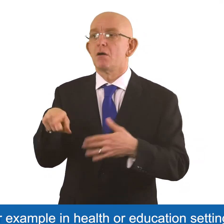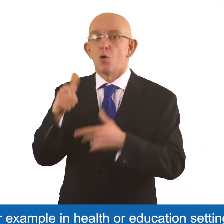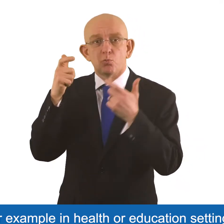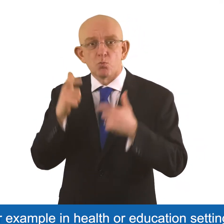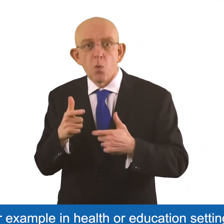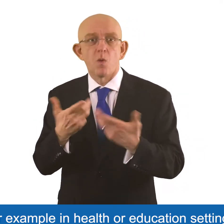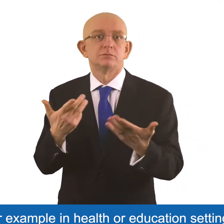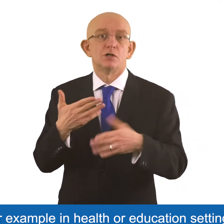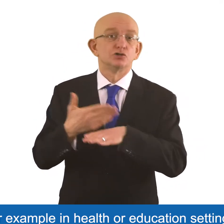etc.